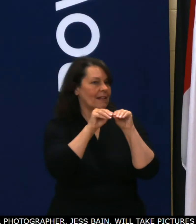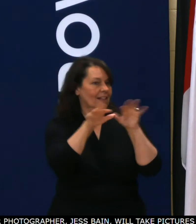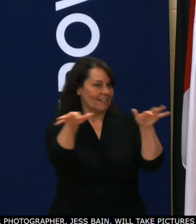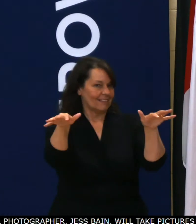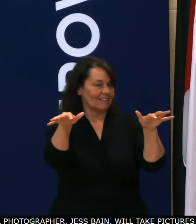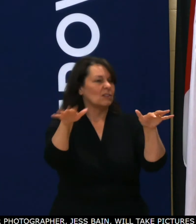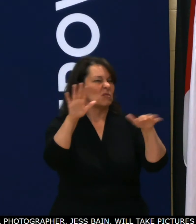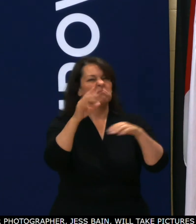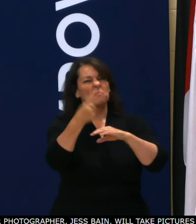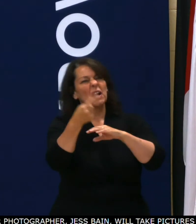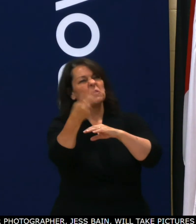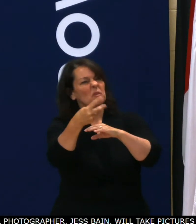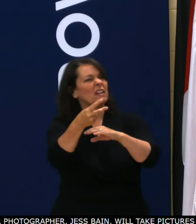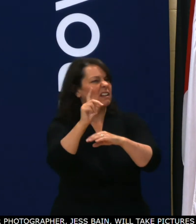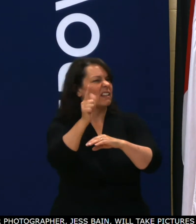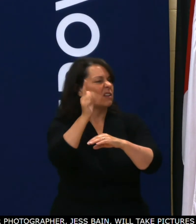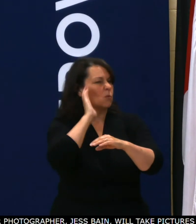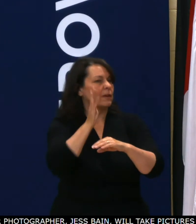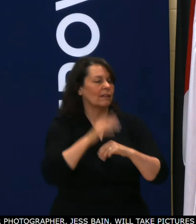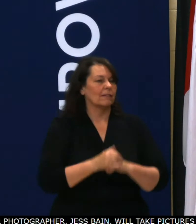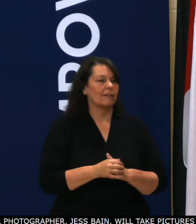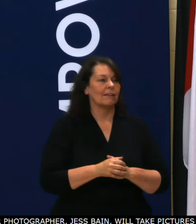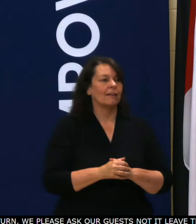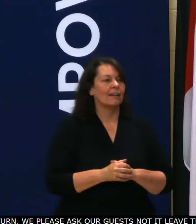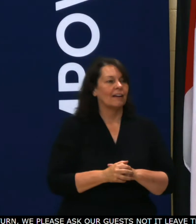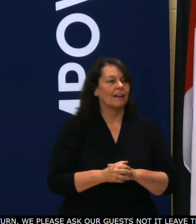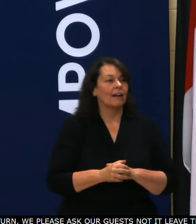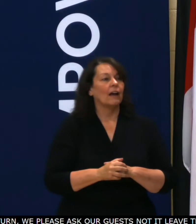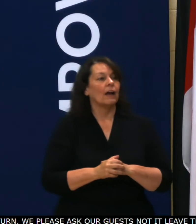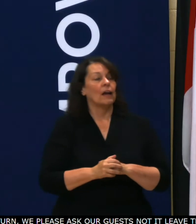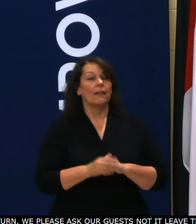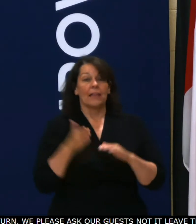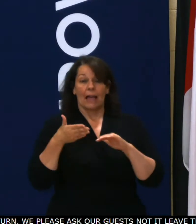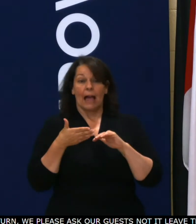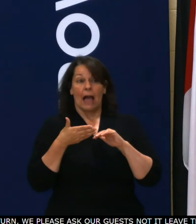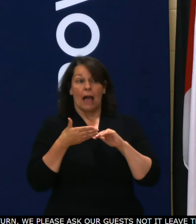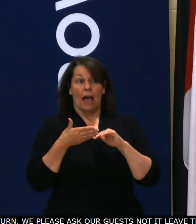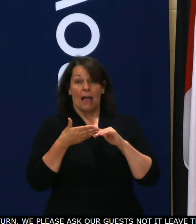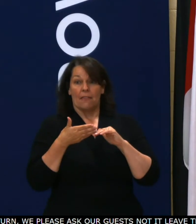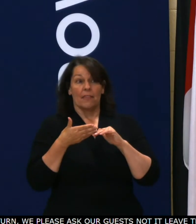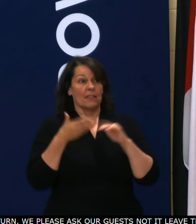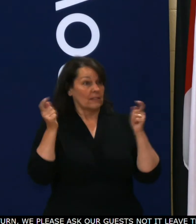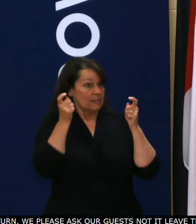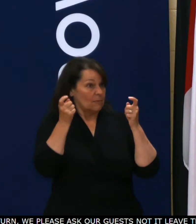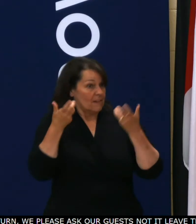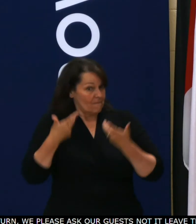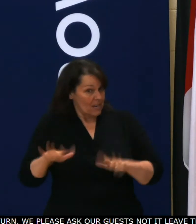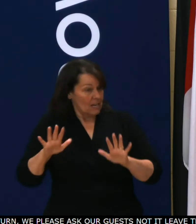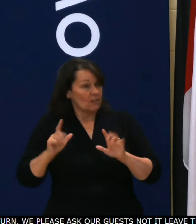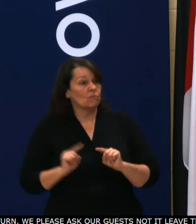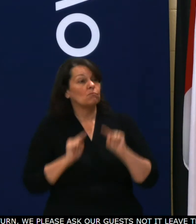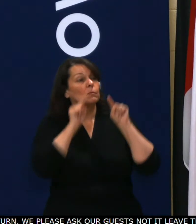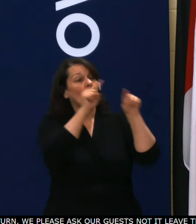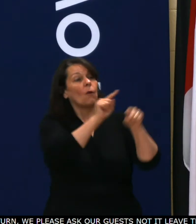You also have the opportunity for photos during our alumni reception following the ceremony in the library.